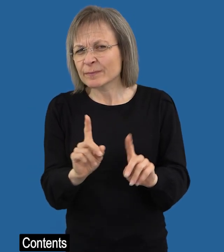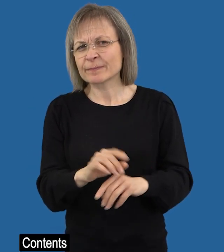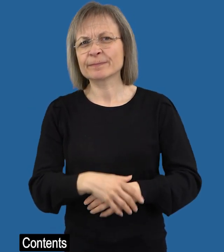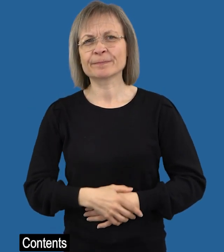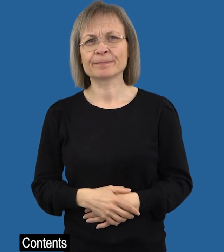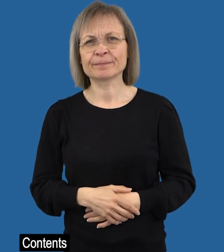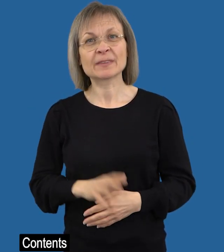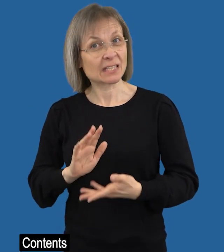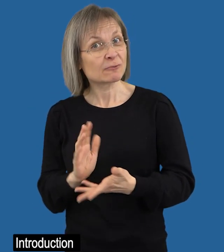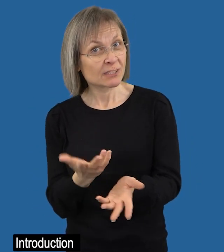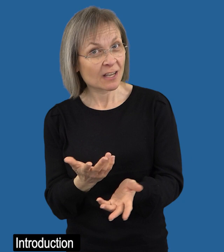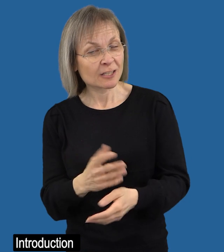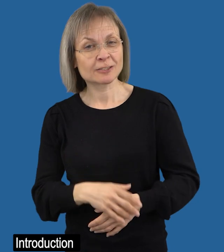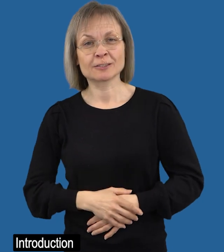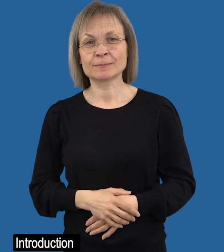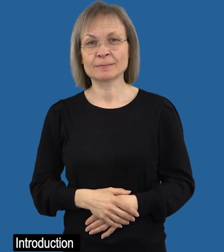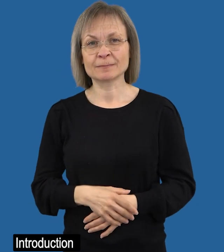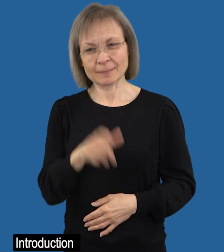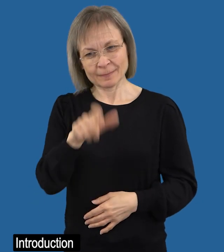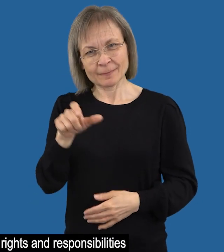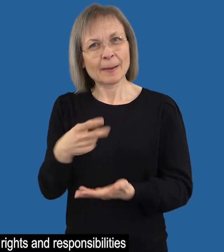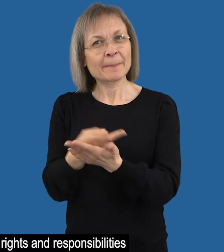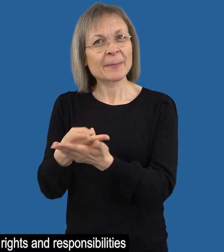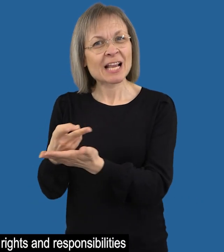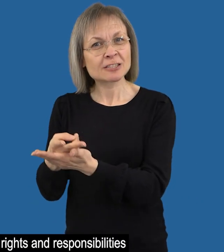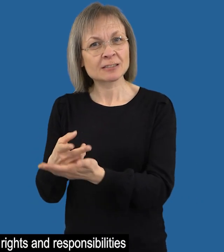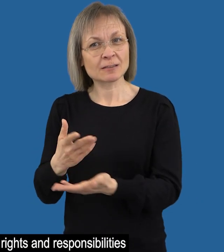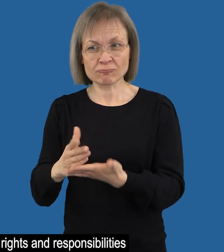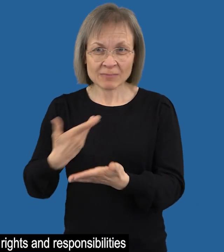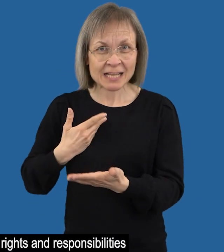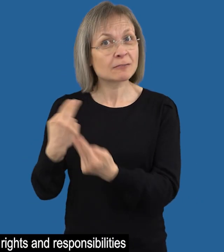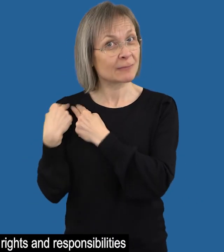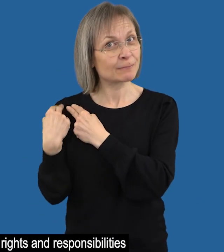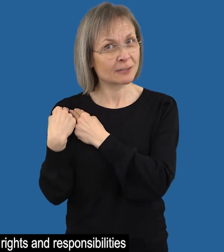Contents: Introduction, Patient Rights and Responsibilities,